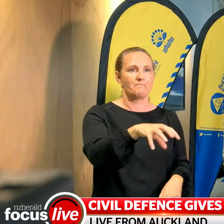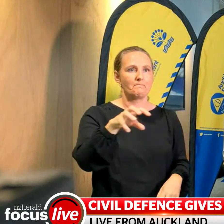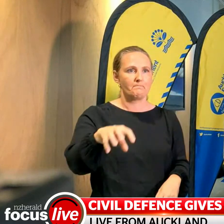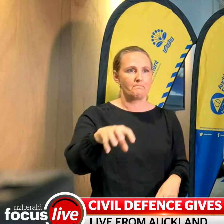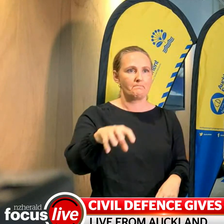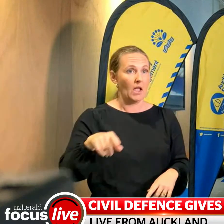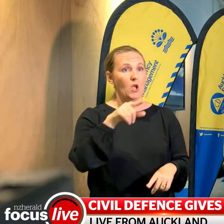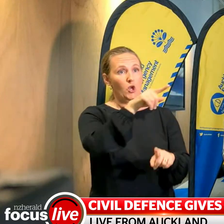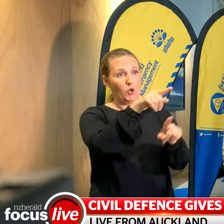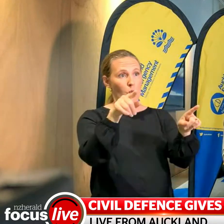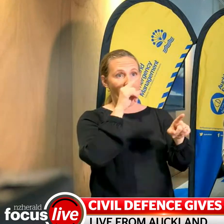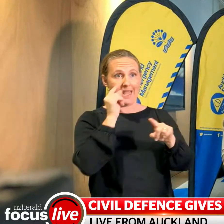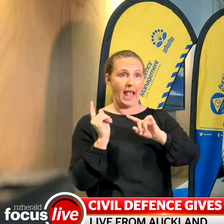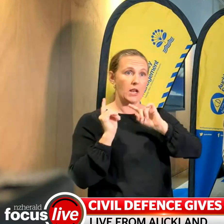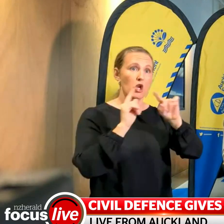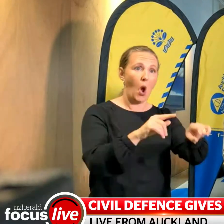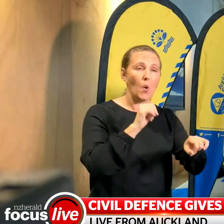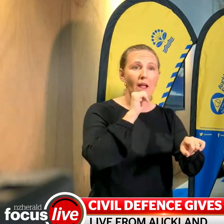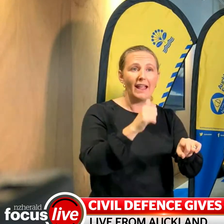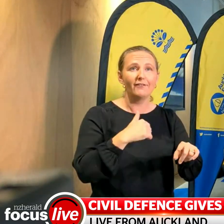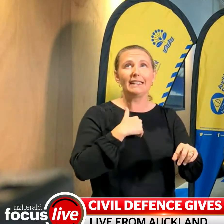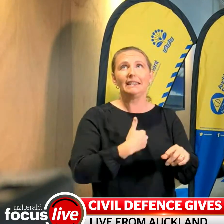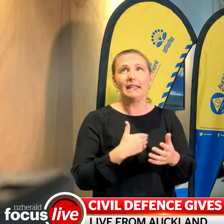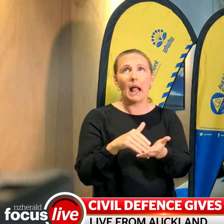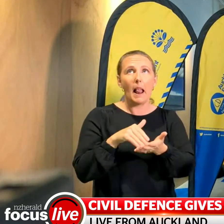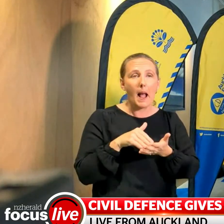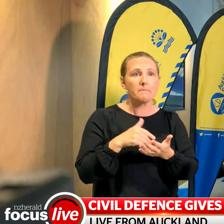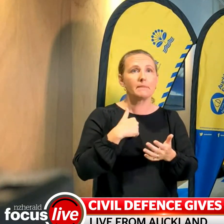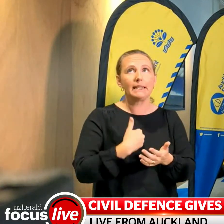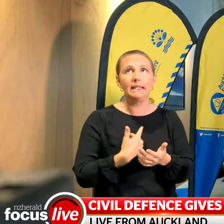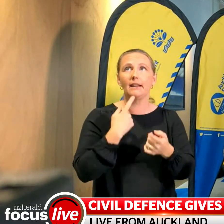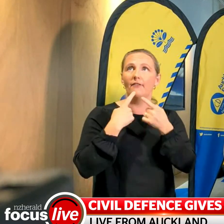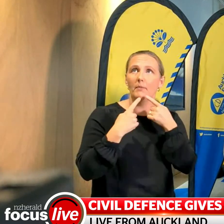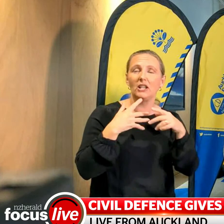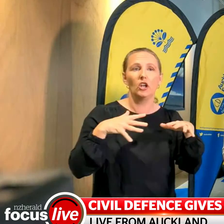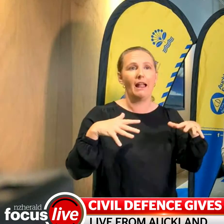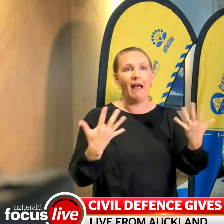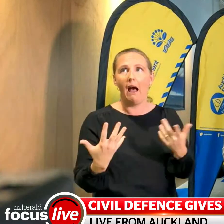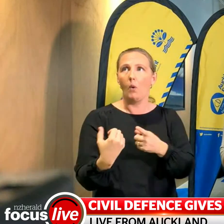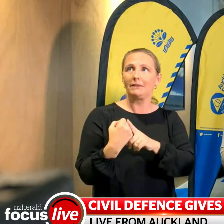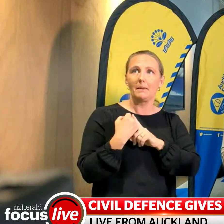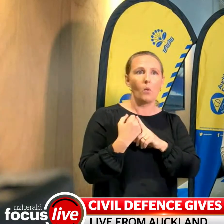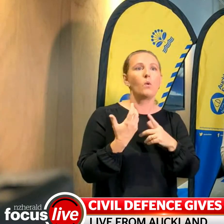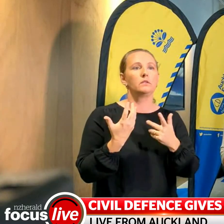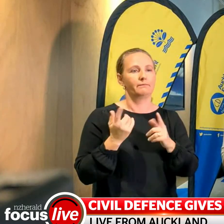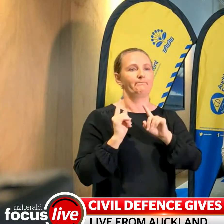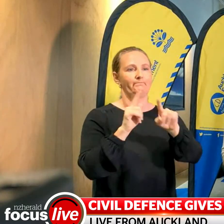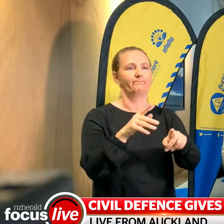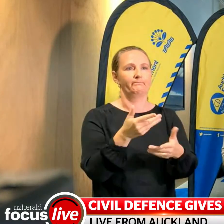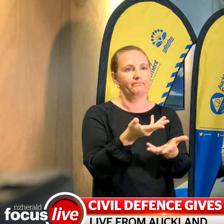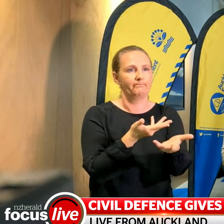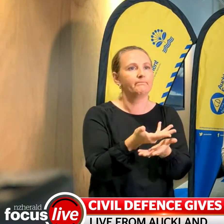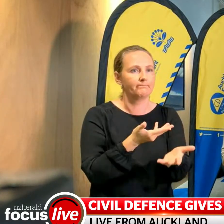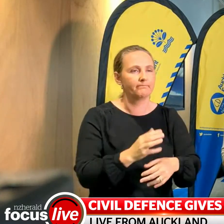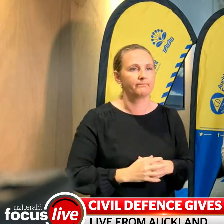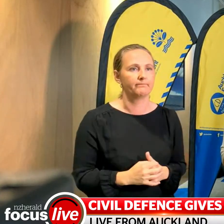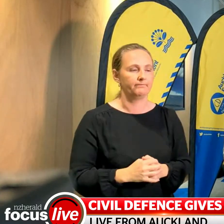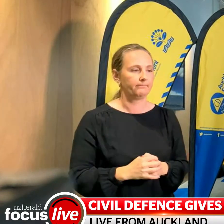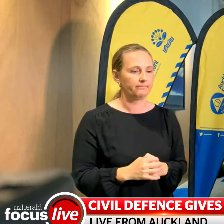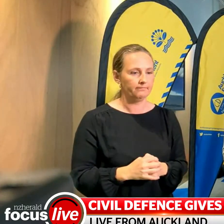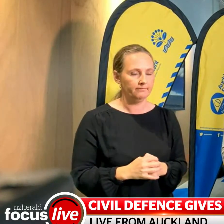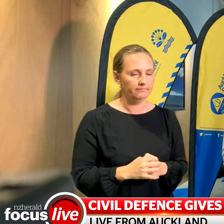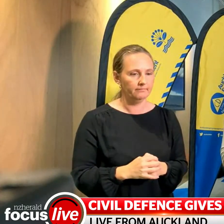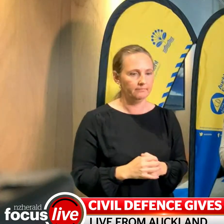are places that you can go if you need support or information on how to access support and are not sure where to start.